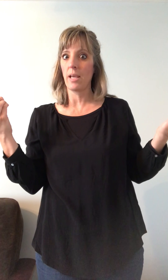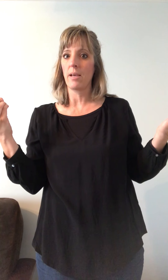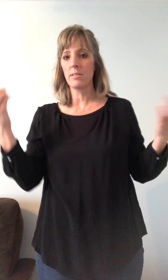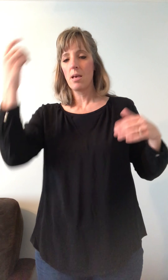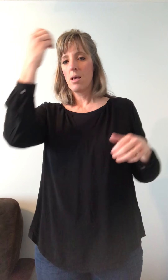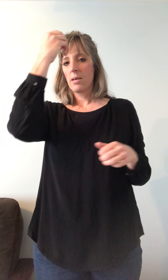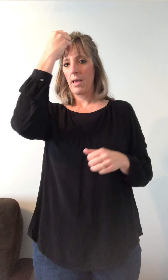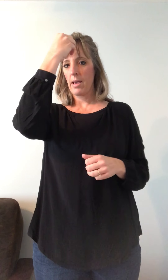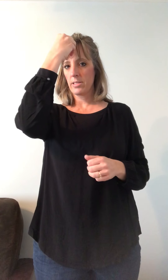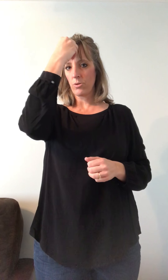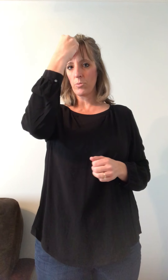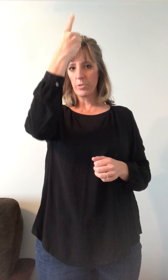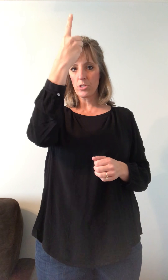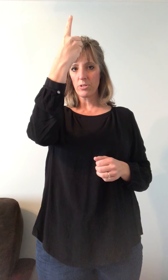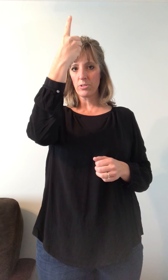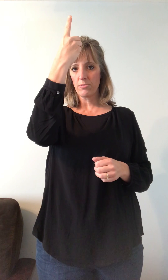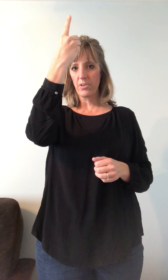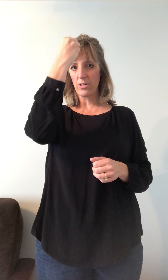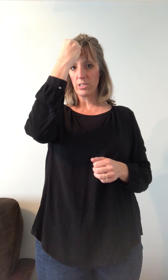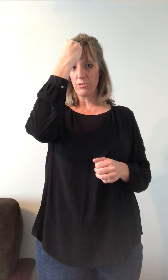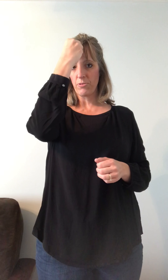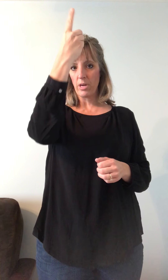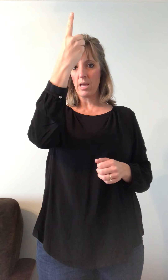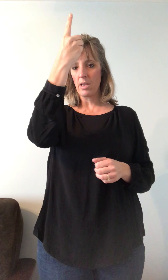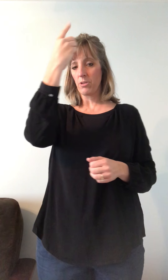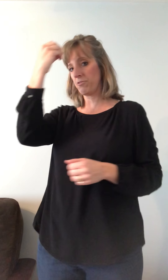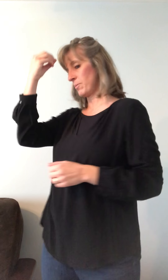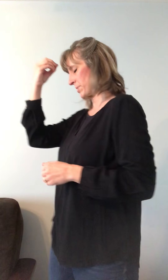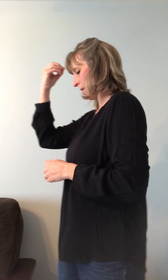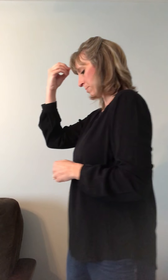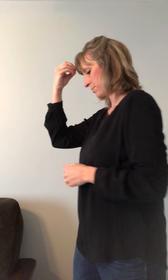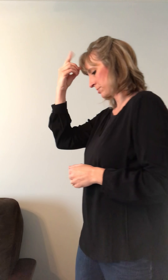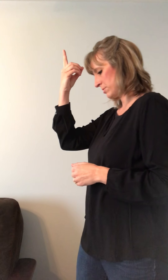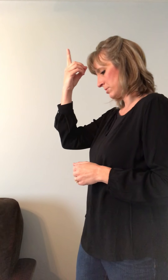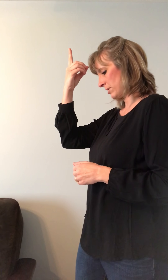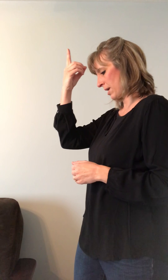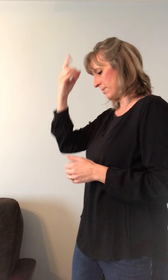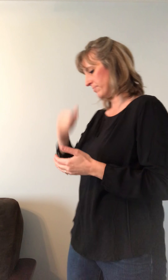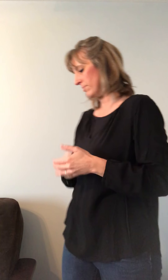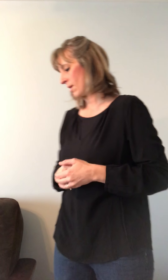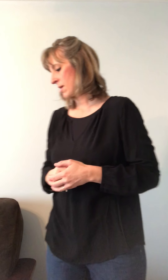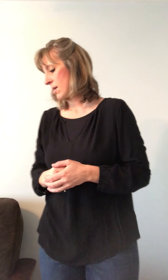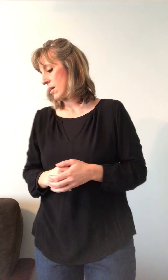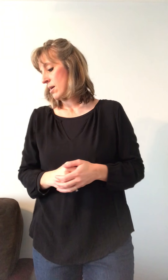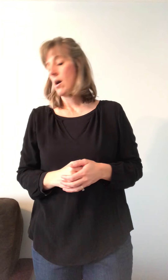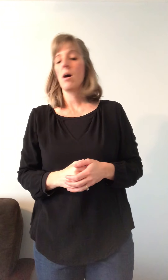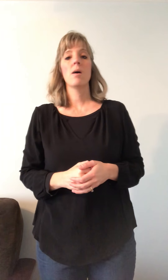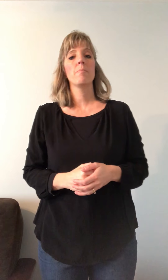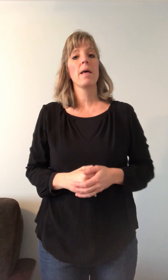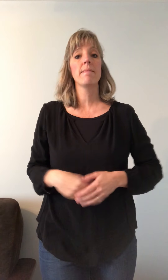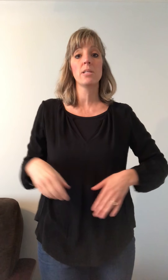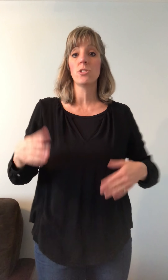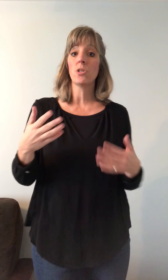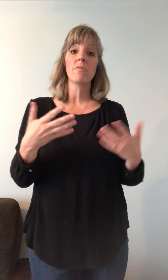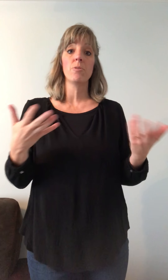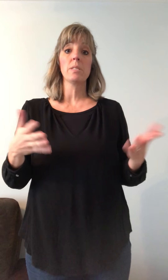understand. Okay, so you put your finger at your forehead and you flip it up. Okay? And then if you want to say,